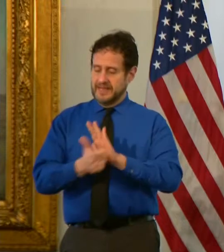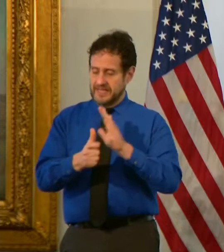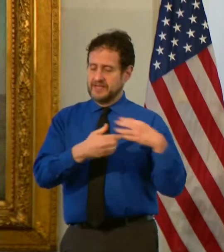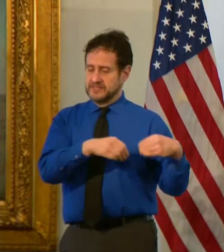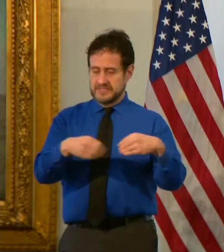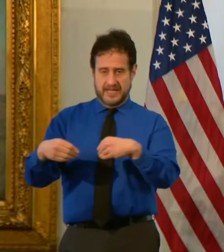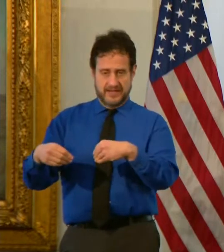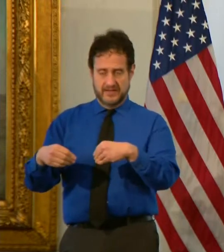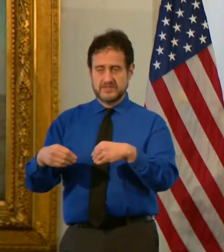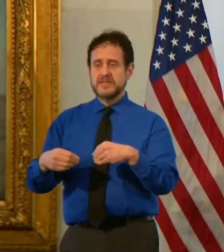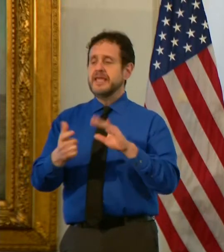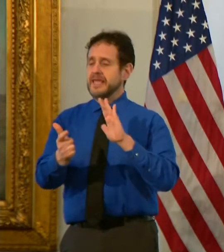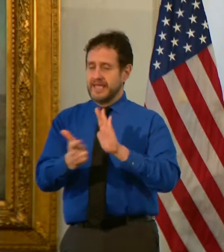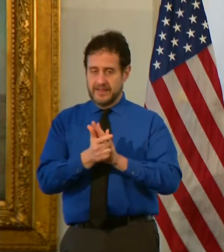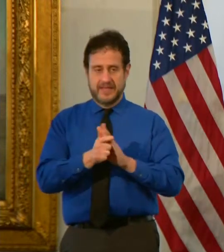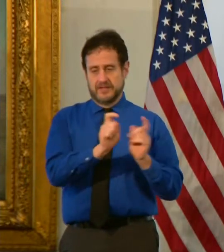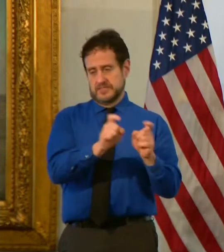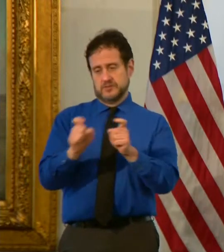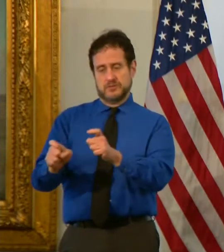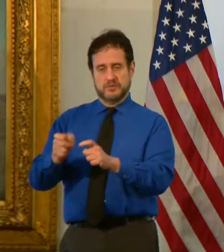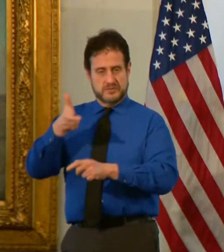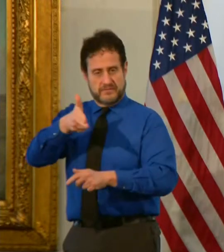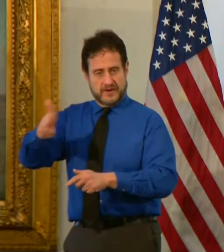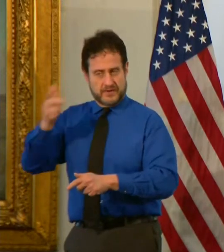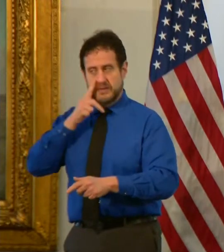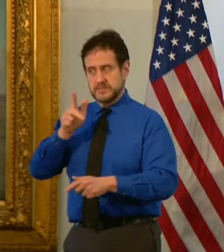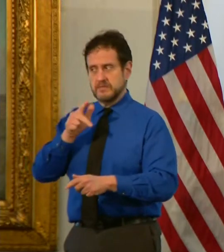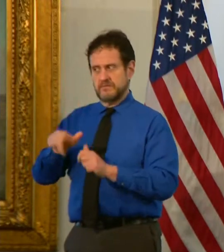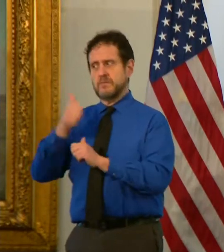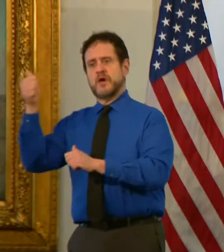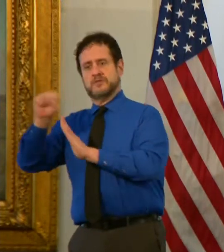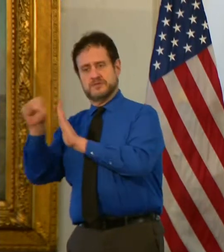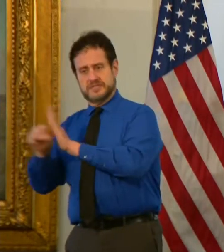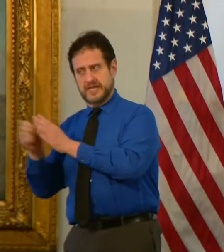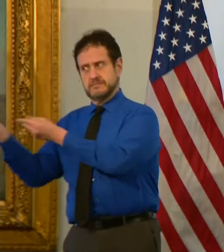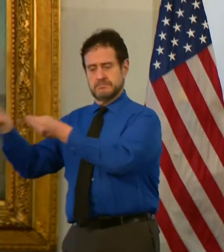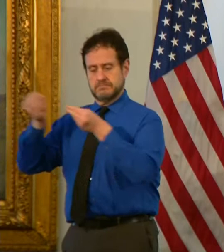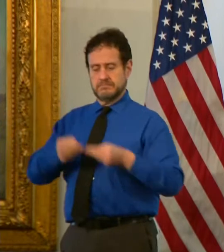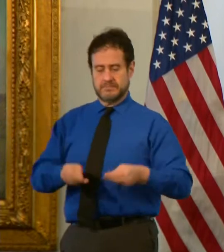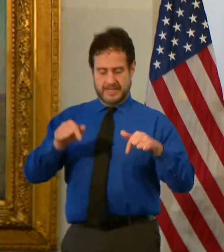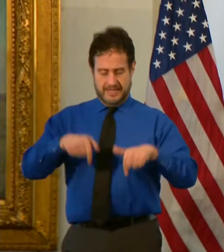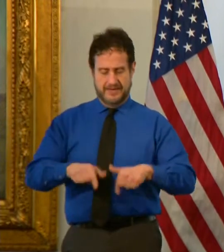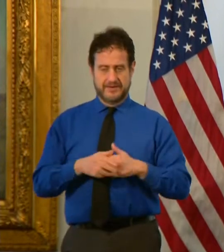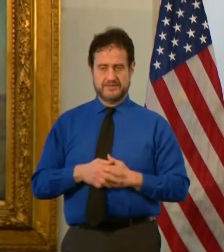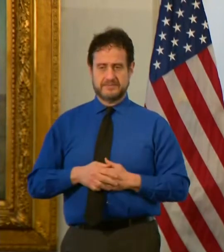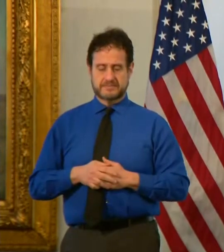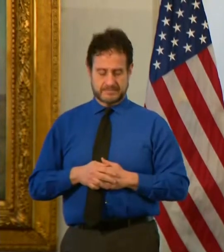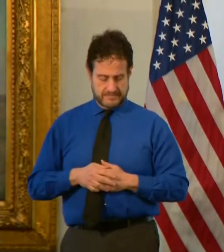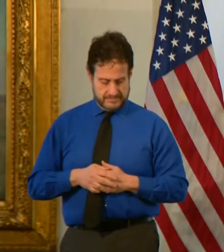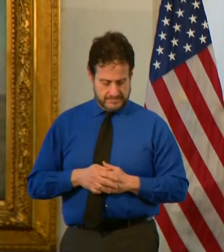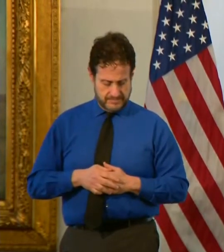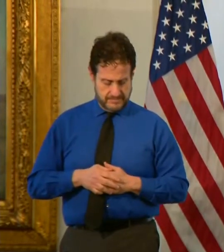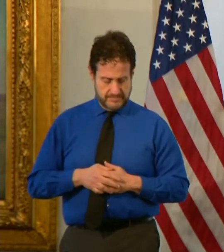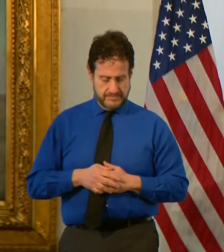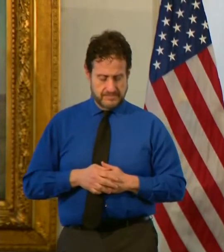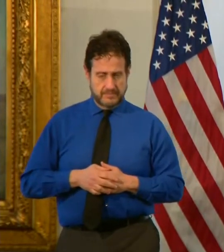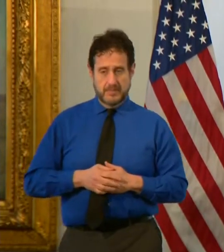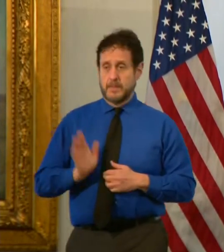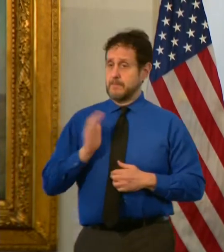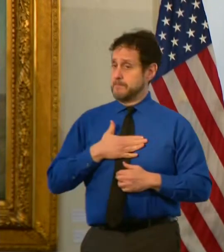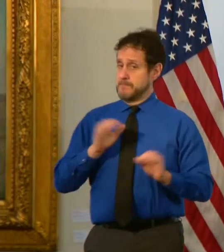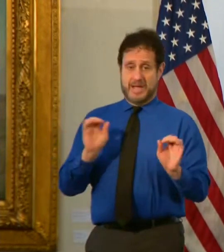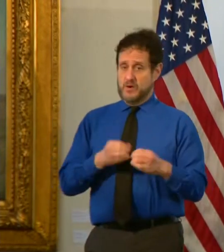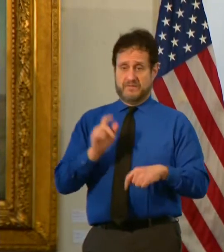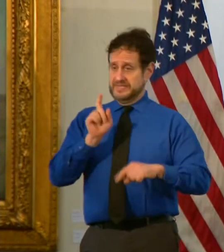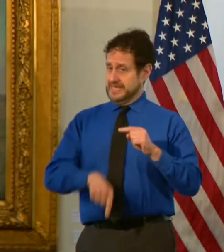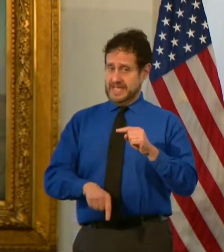illegal distribution of firearms that come across state lines. That is not something that we have the ability to do in the State's Attorney's Office, but we do call